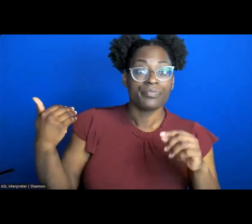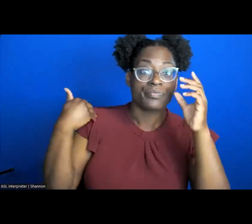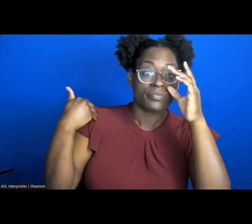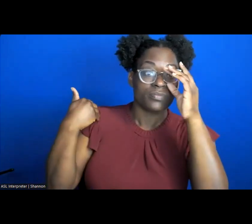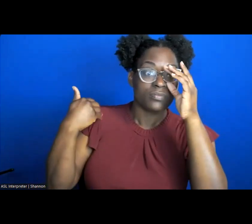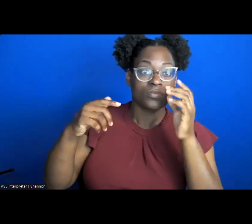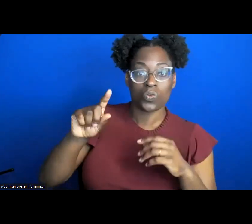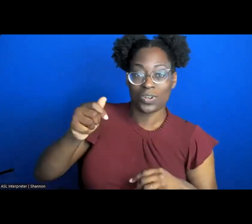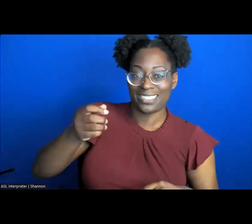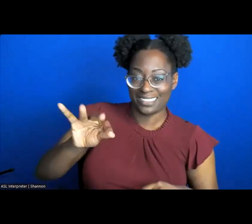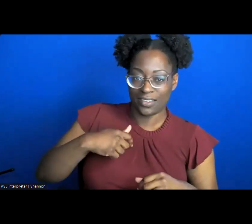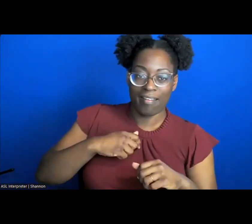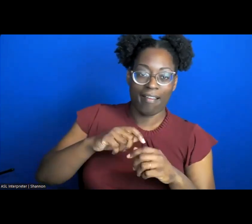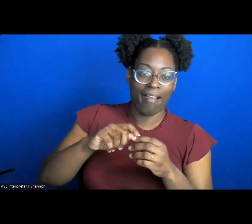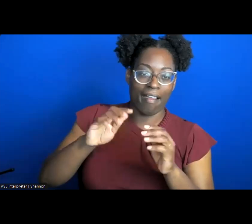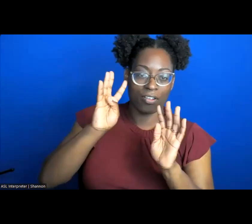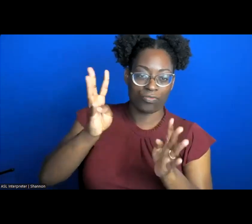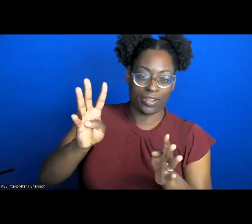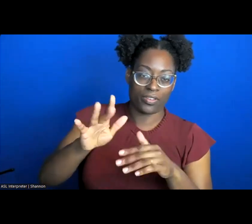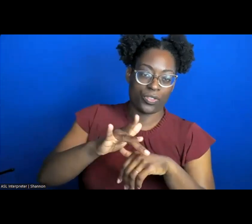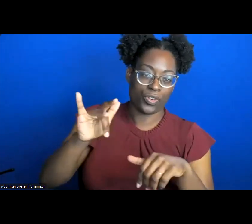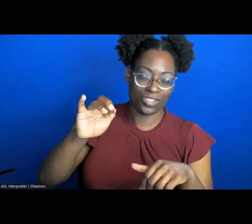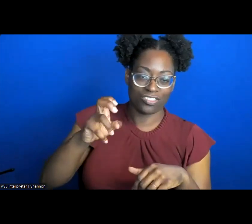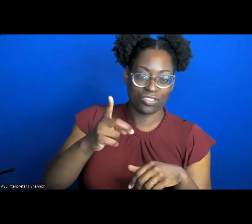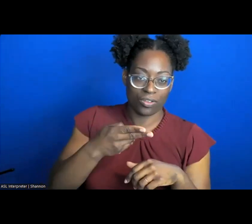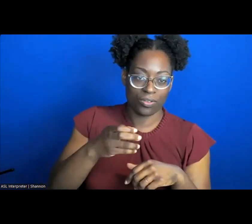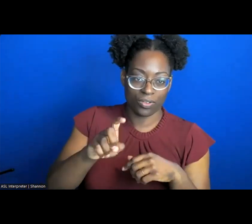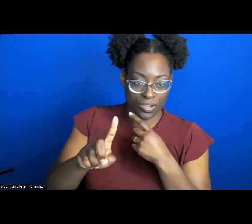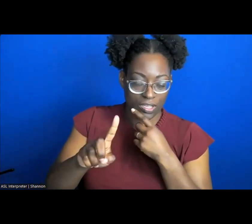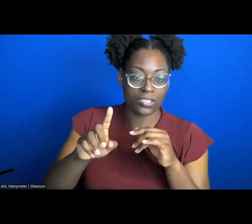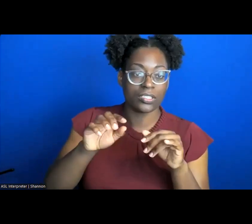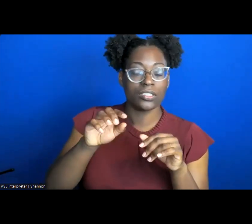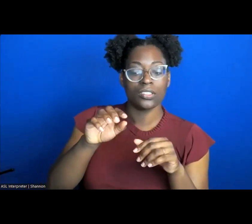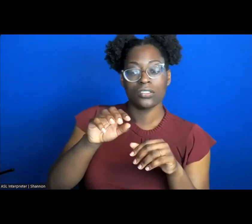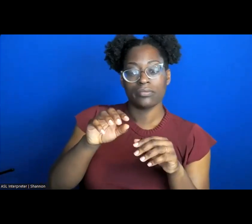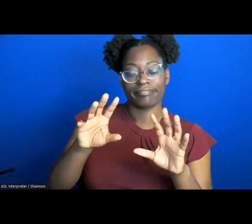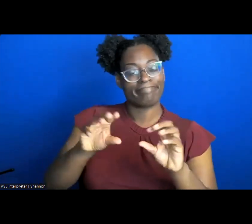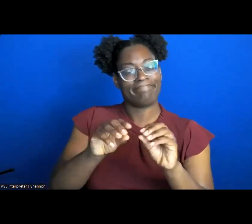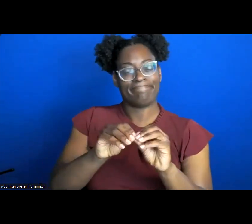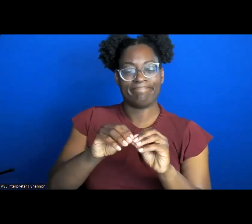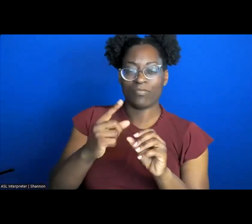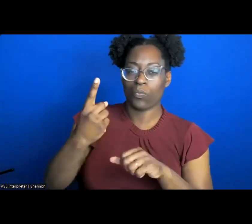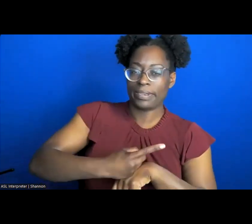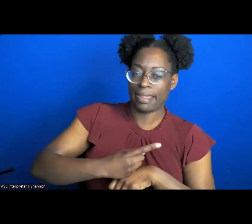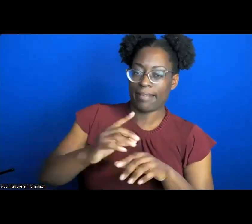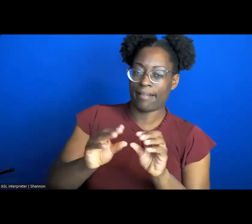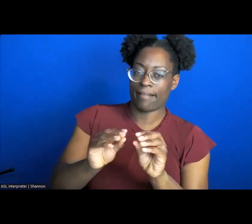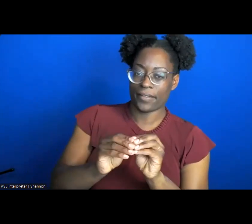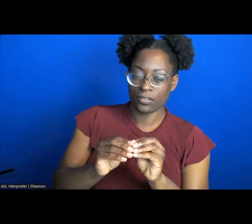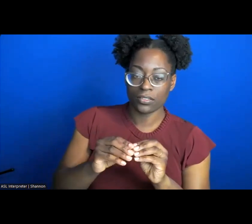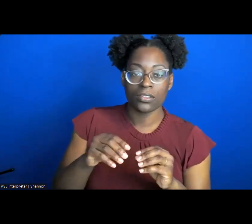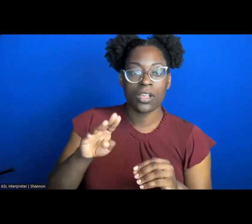at each symposium was overwhelming. Literally, people said, why did we not learn this